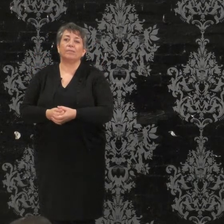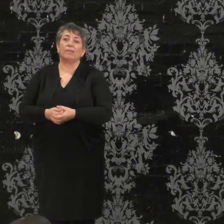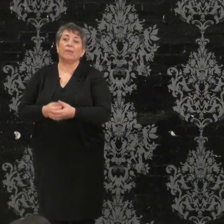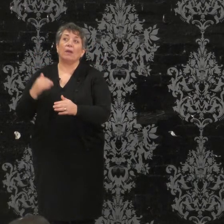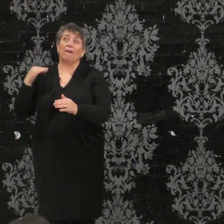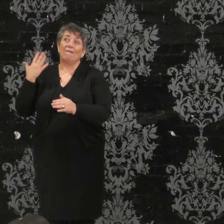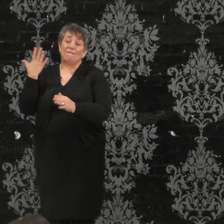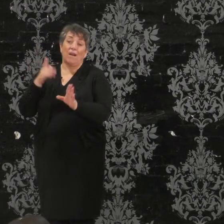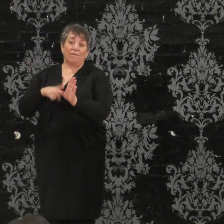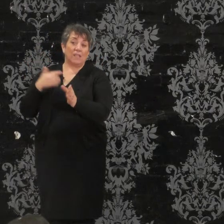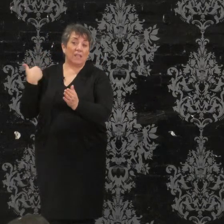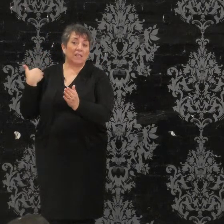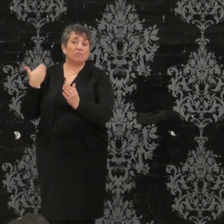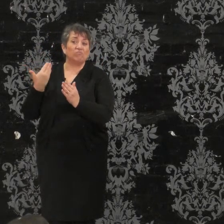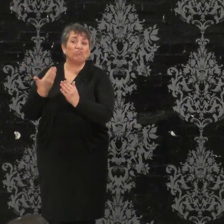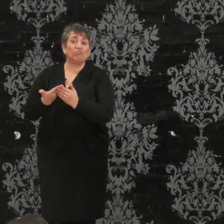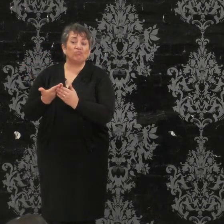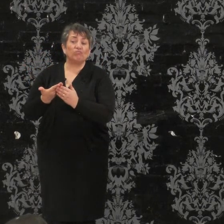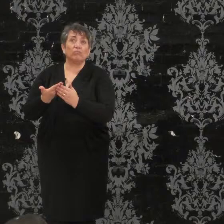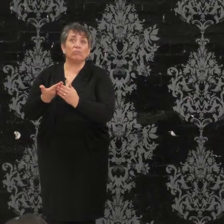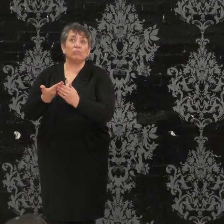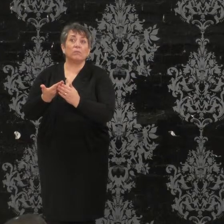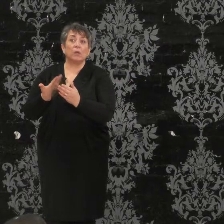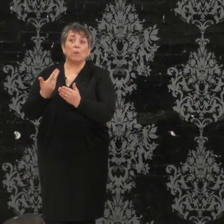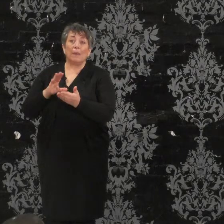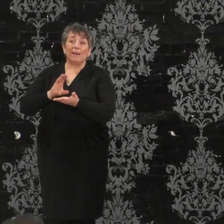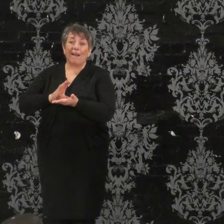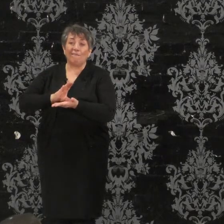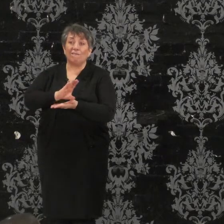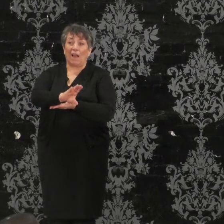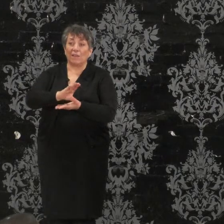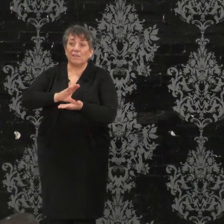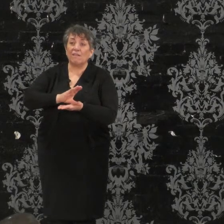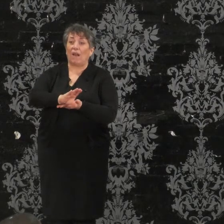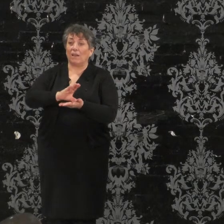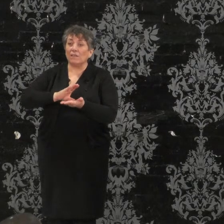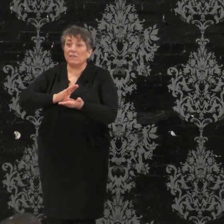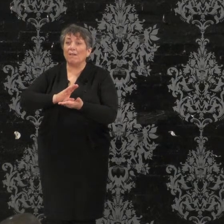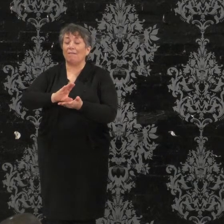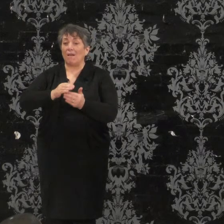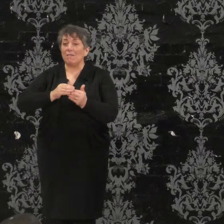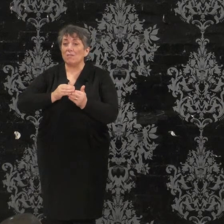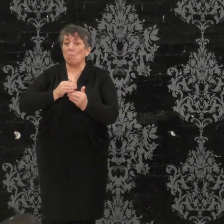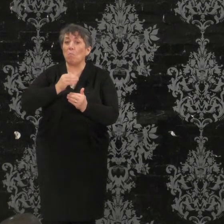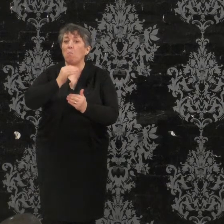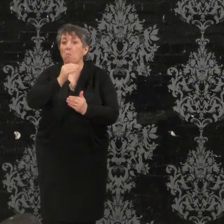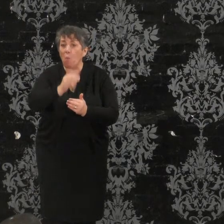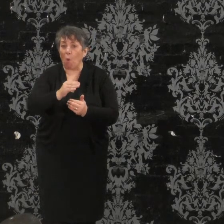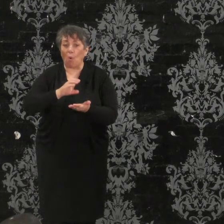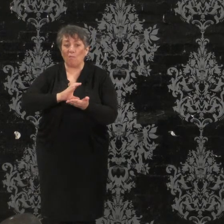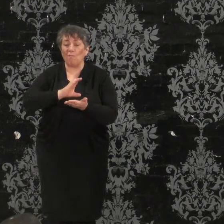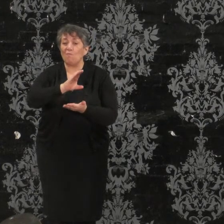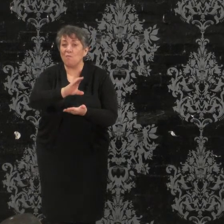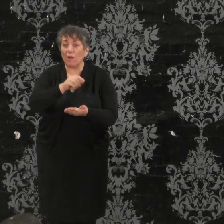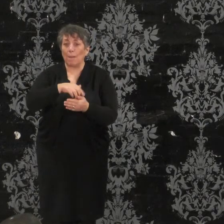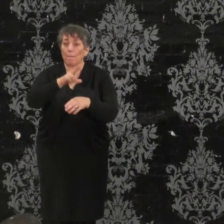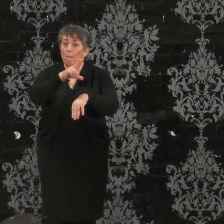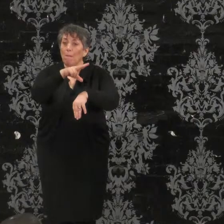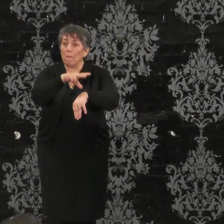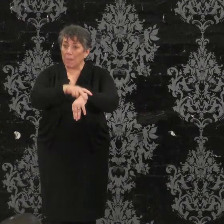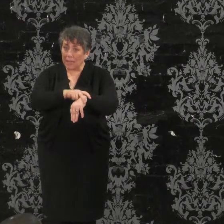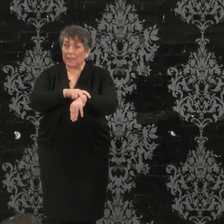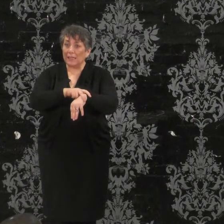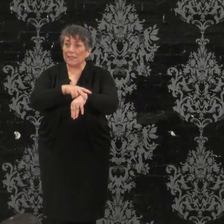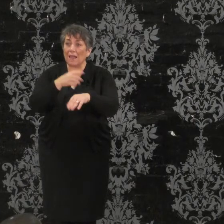years, we've invested more in the police than any other administration in the history of